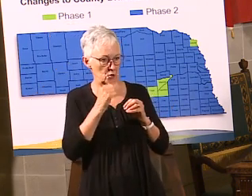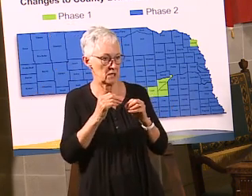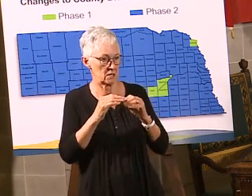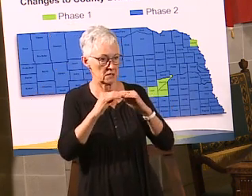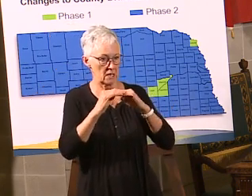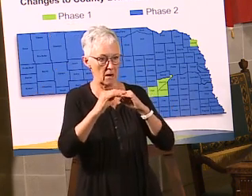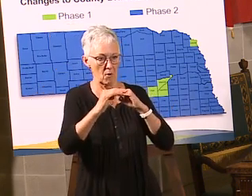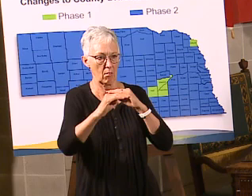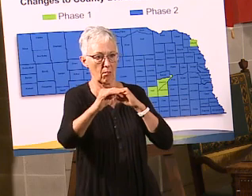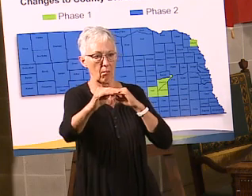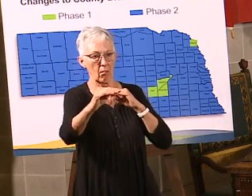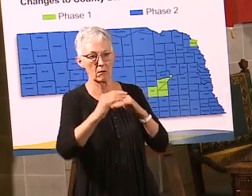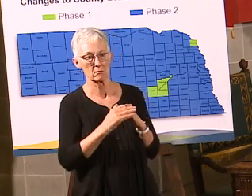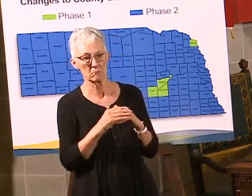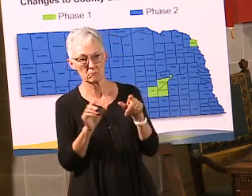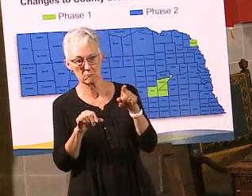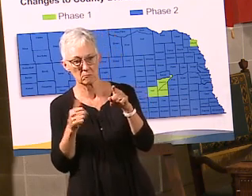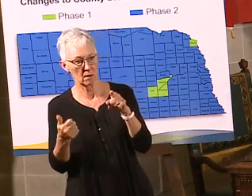Anything else?